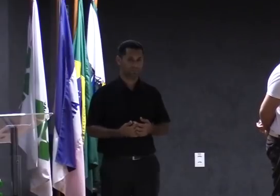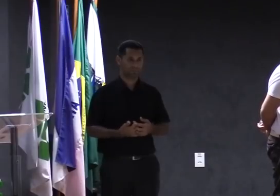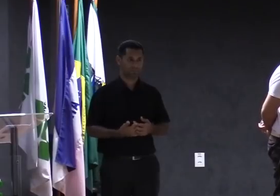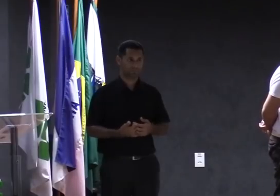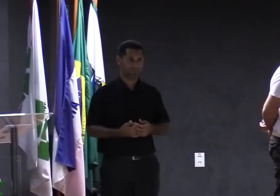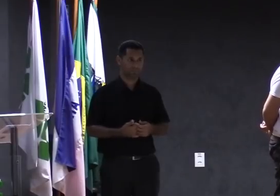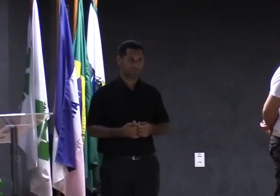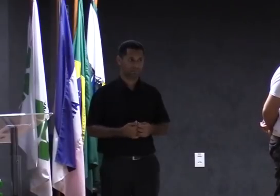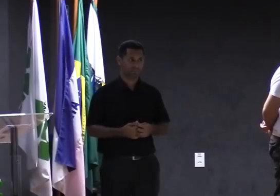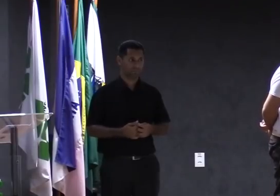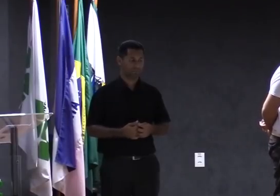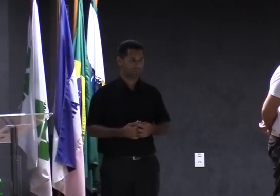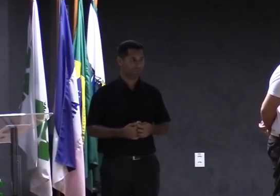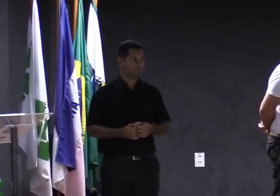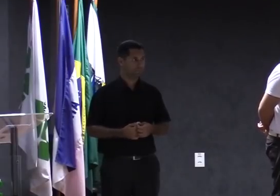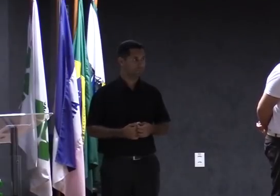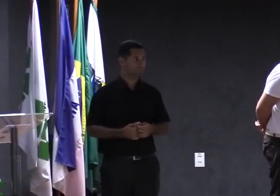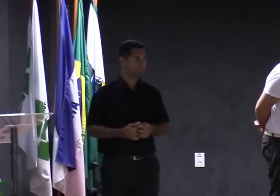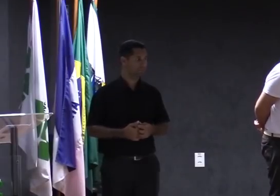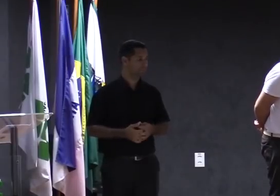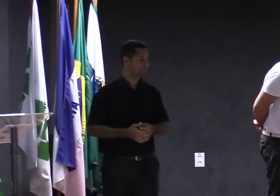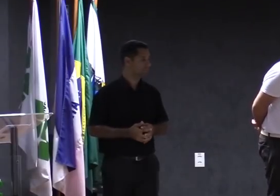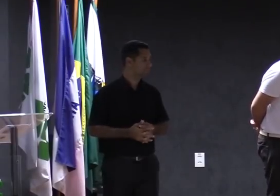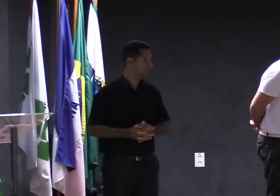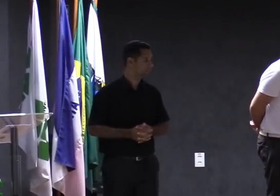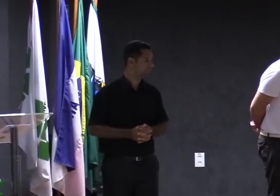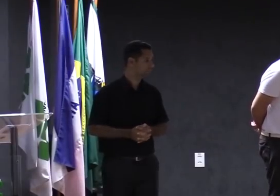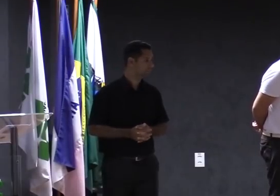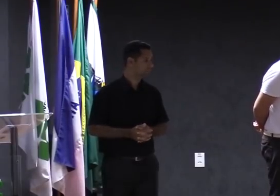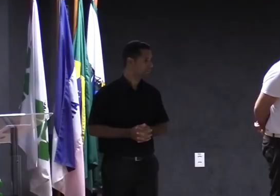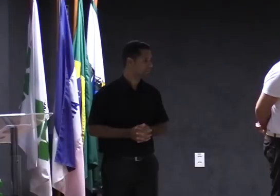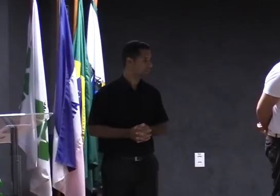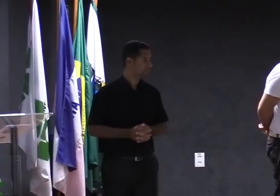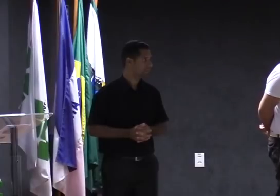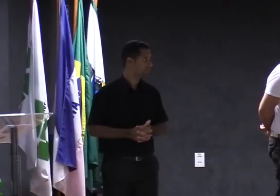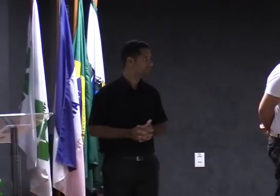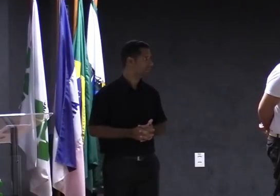I want to really thank you for your active participation.